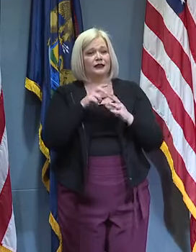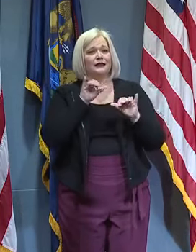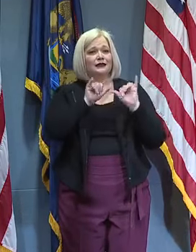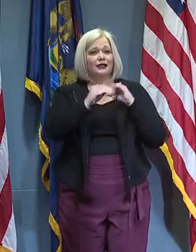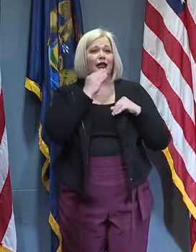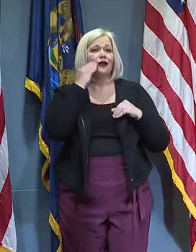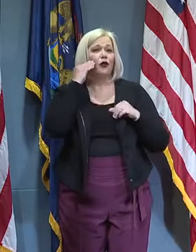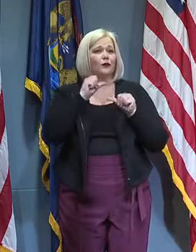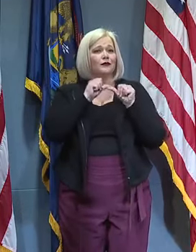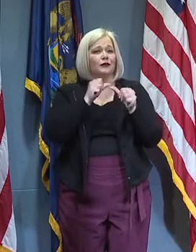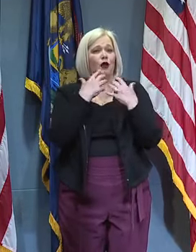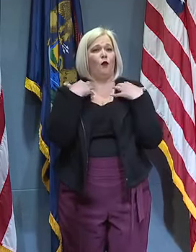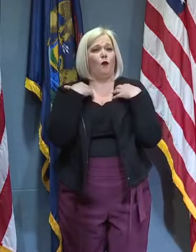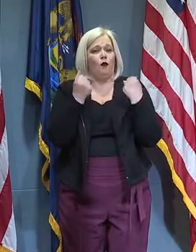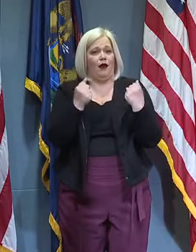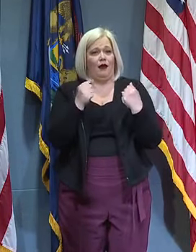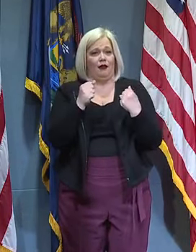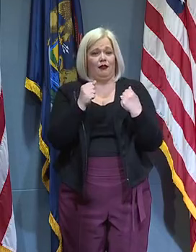at